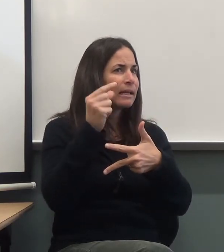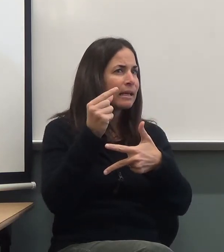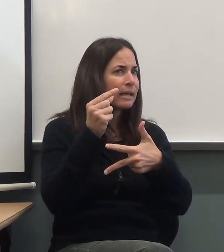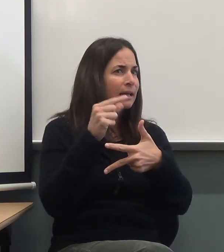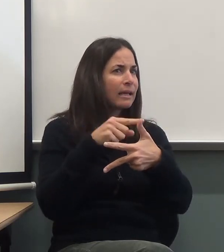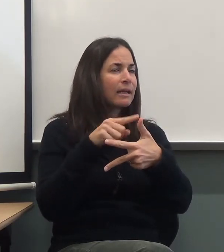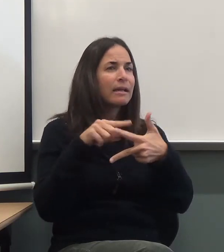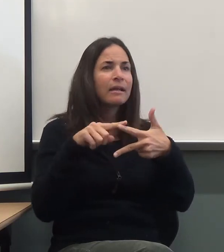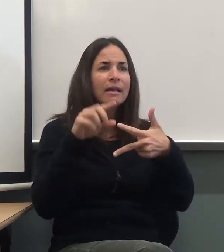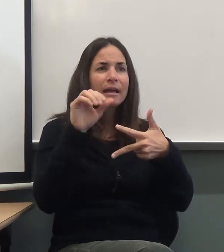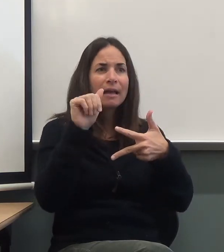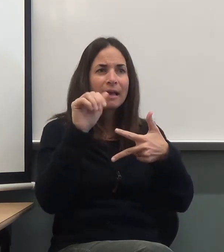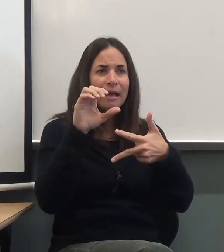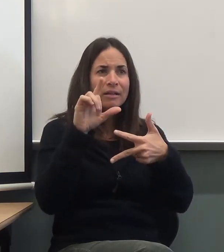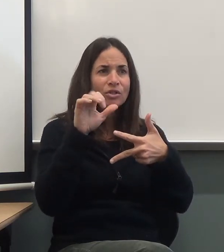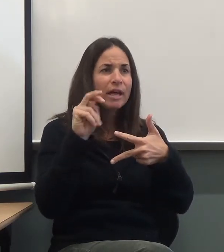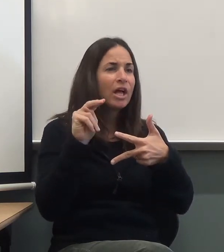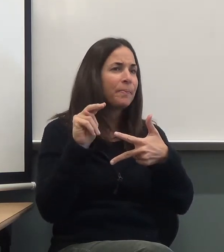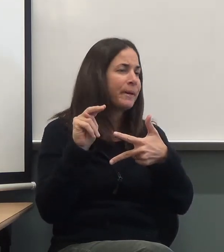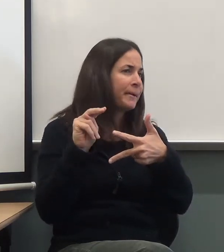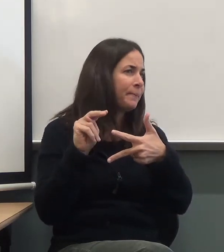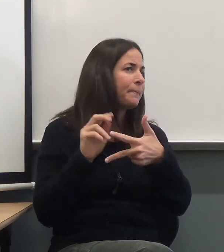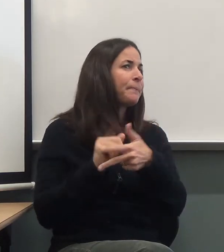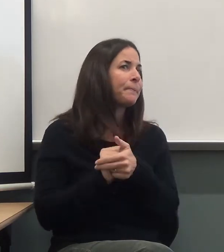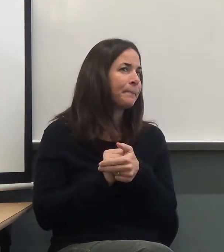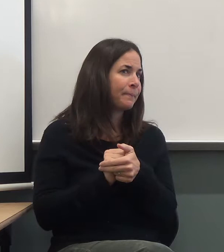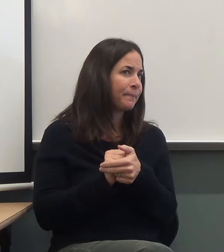Action. Linking. Helping.